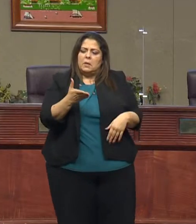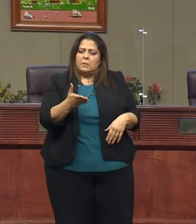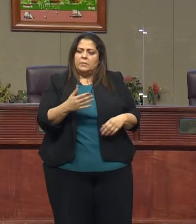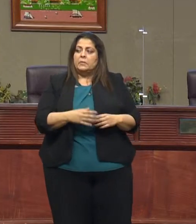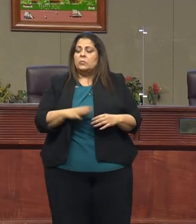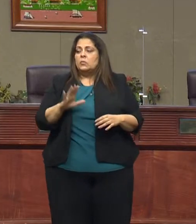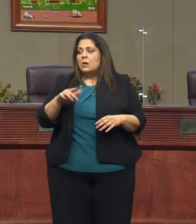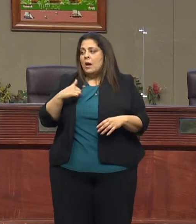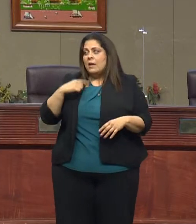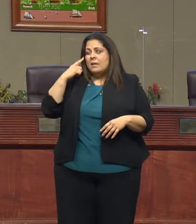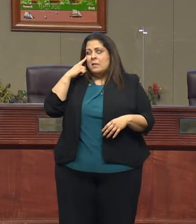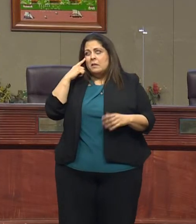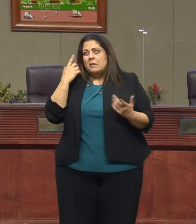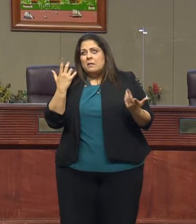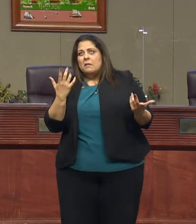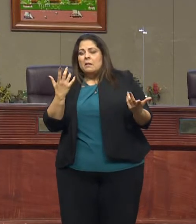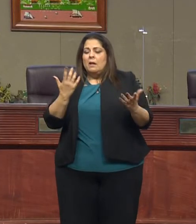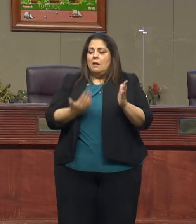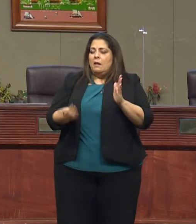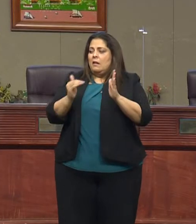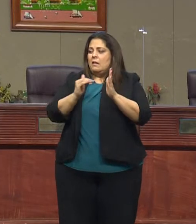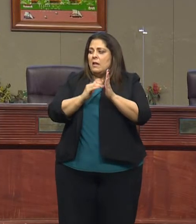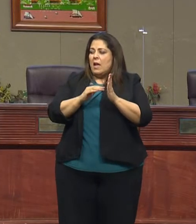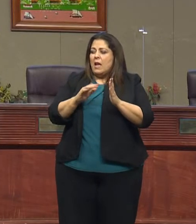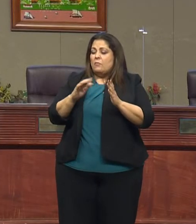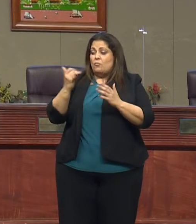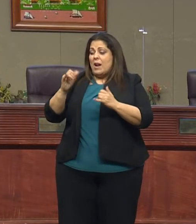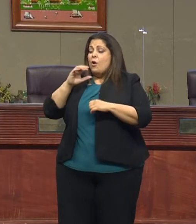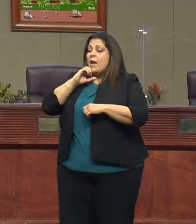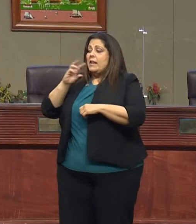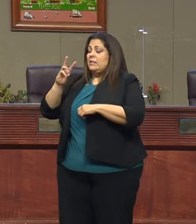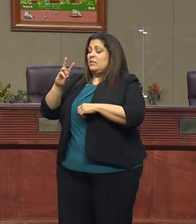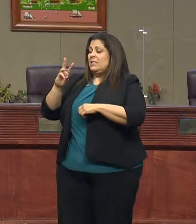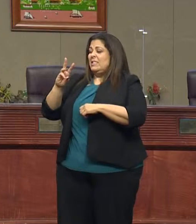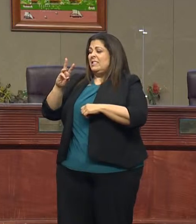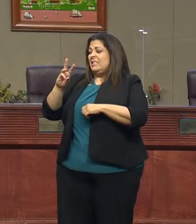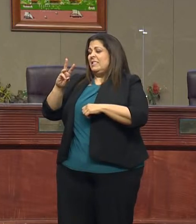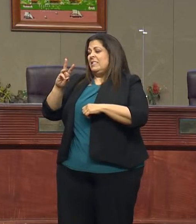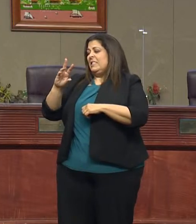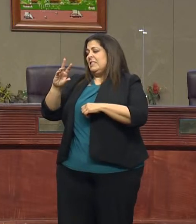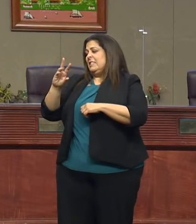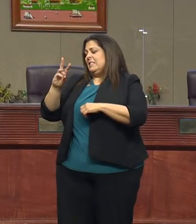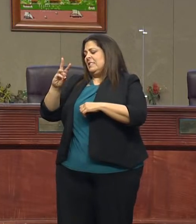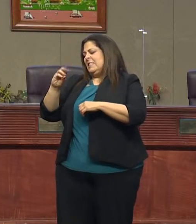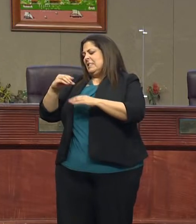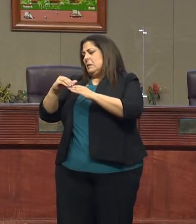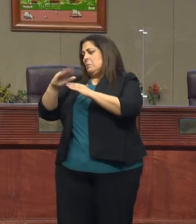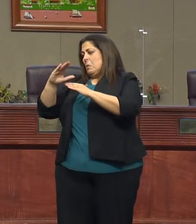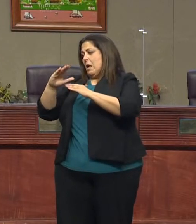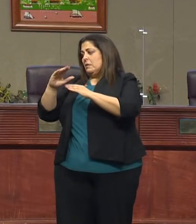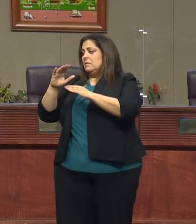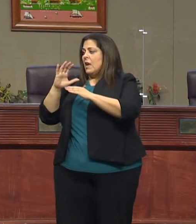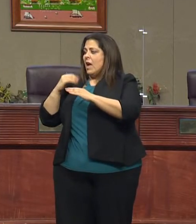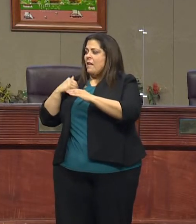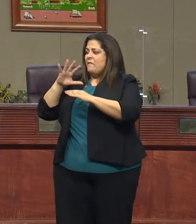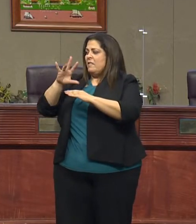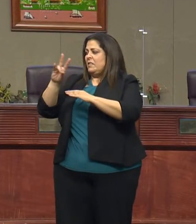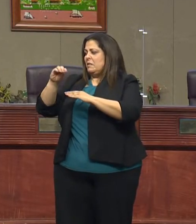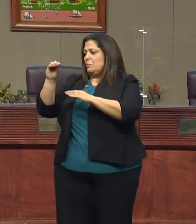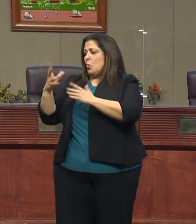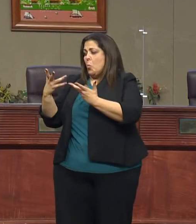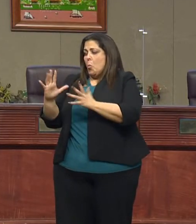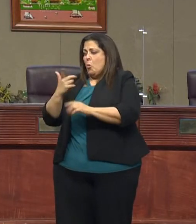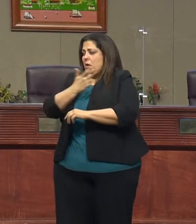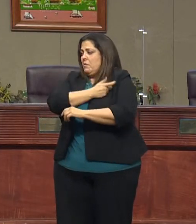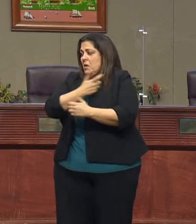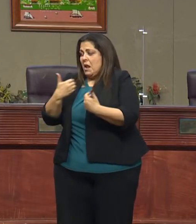again, with the 57% or so of the 60-plus population already having been inoculated, we